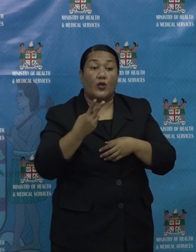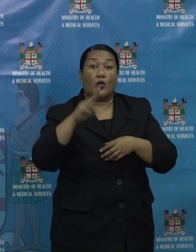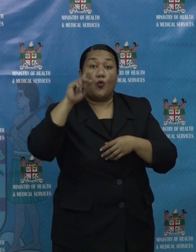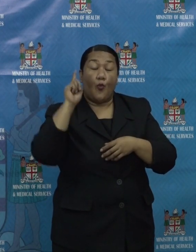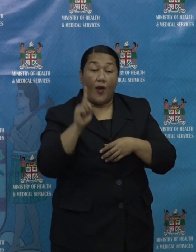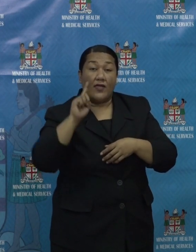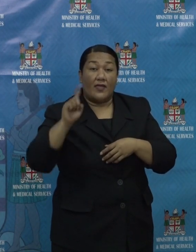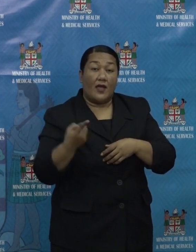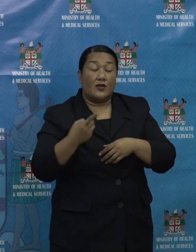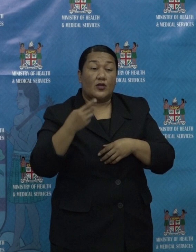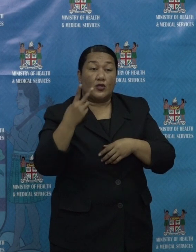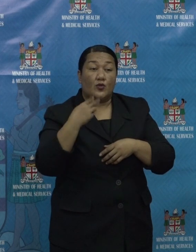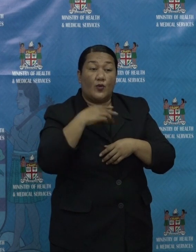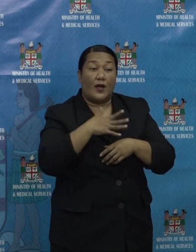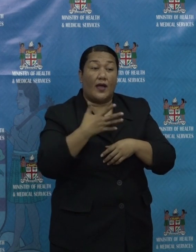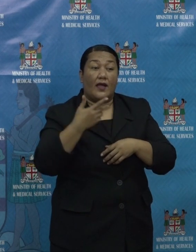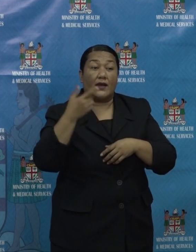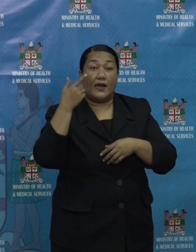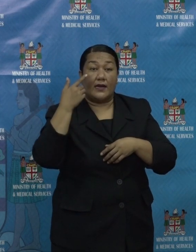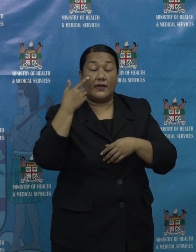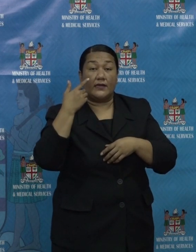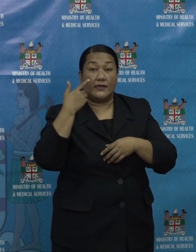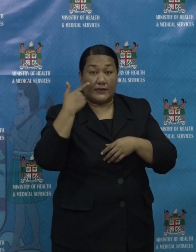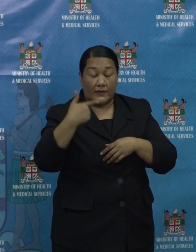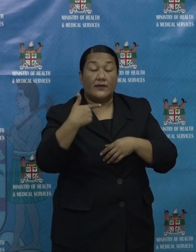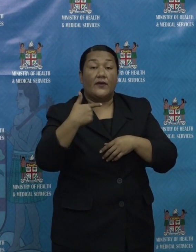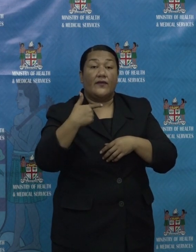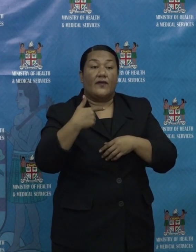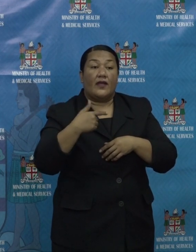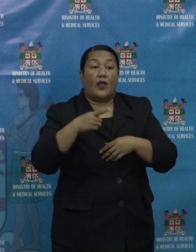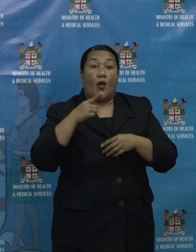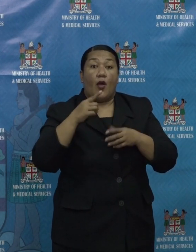21,207 cases, the Western Division a total of